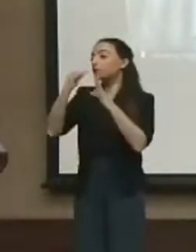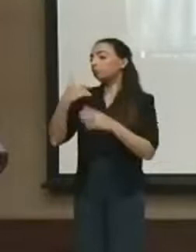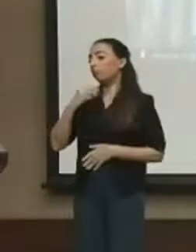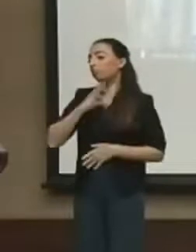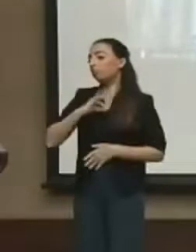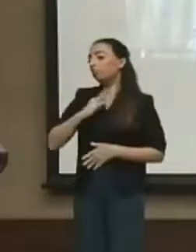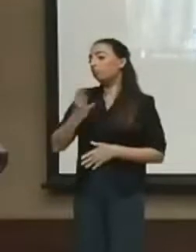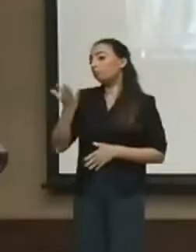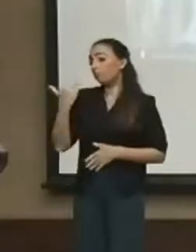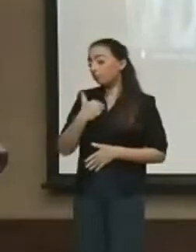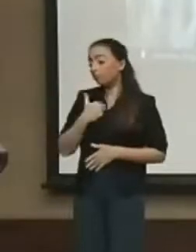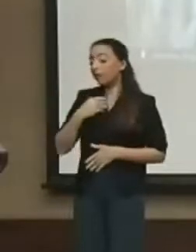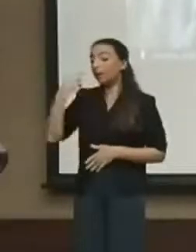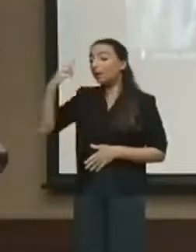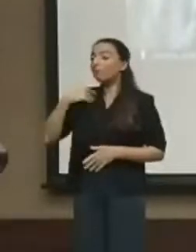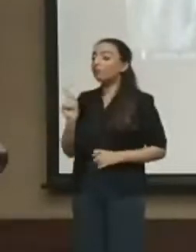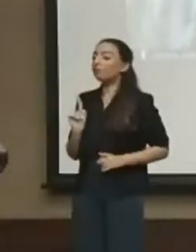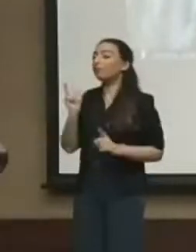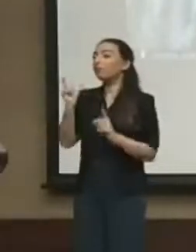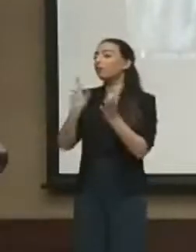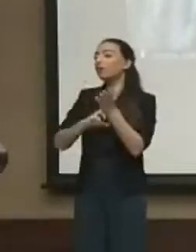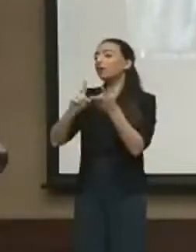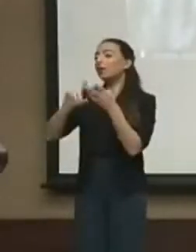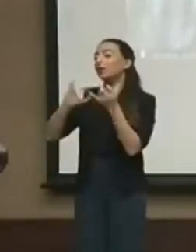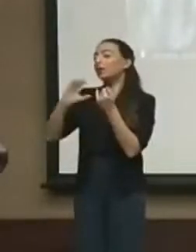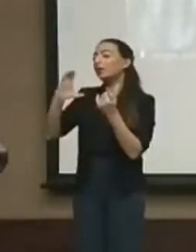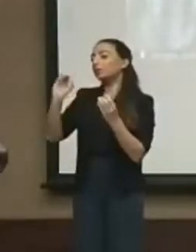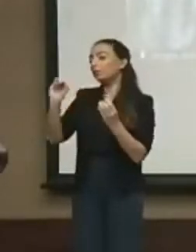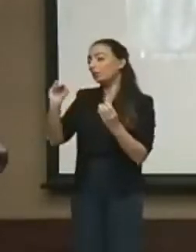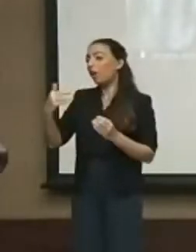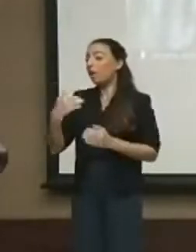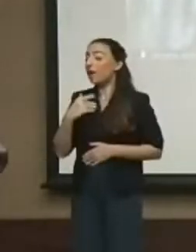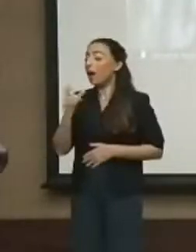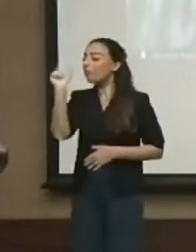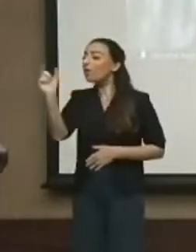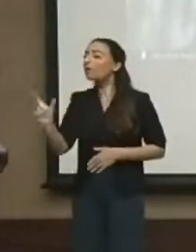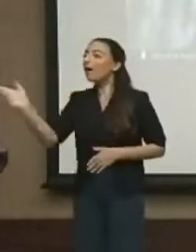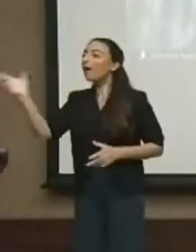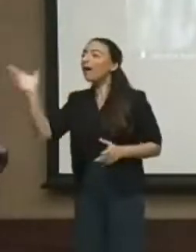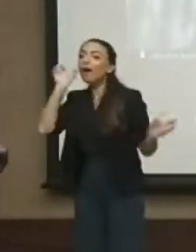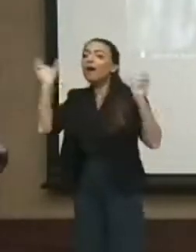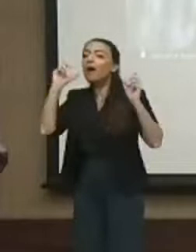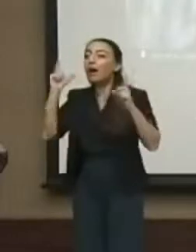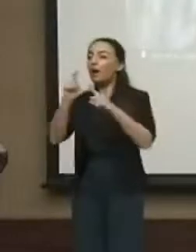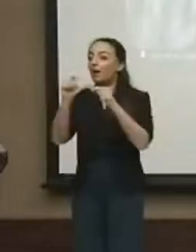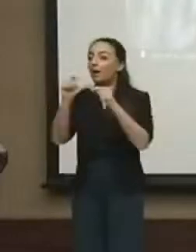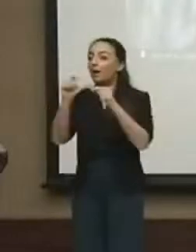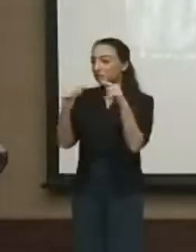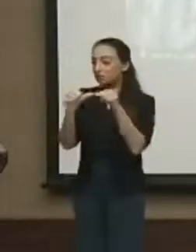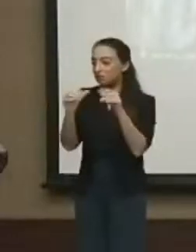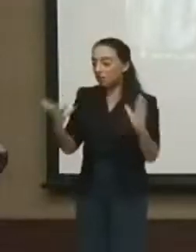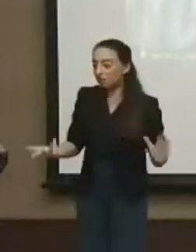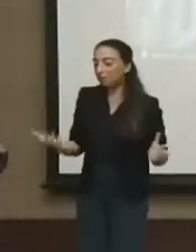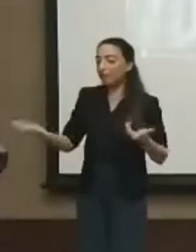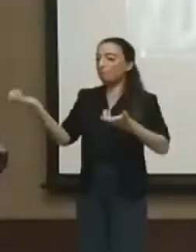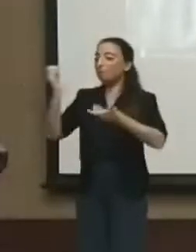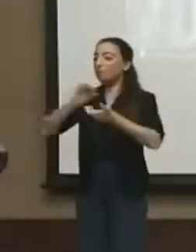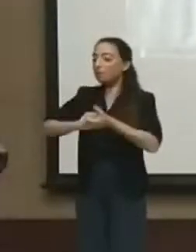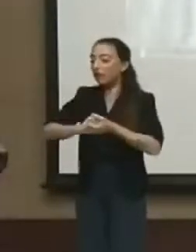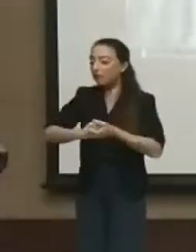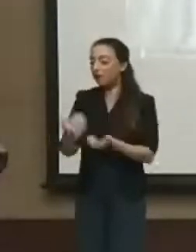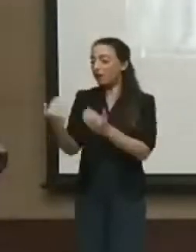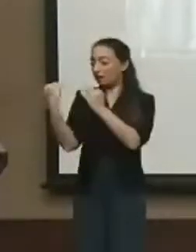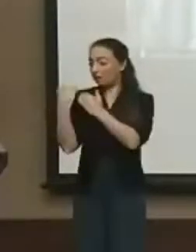point of view, and I've heard all the keywords: data, partnership, agency, accountability, and I think that's